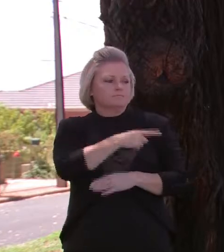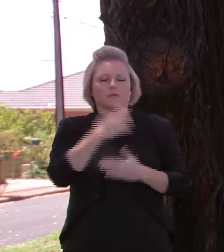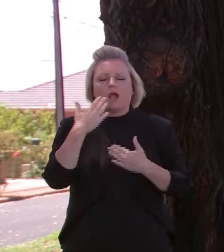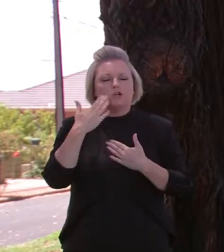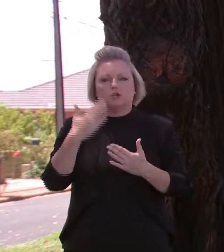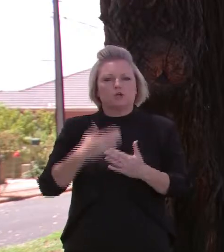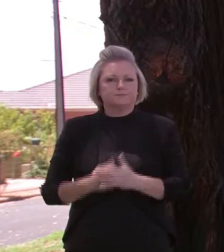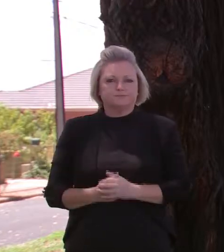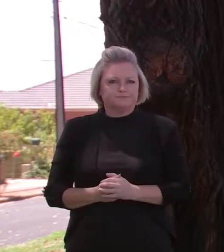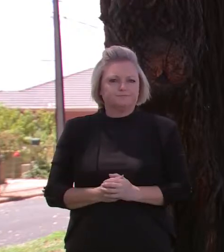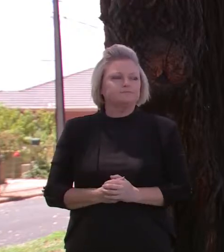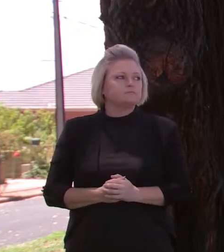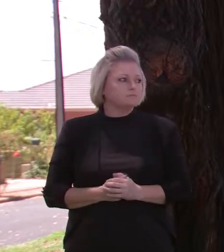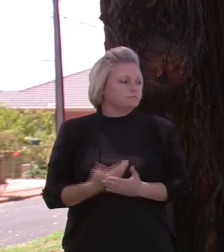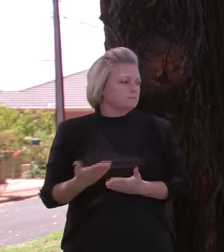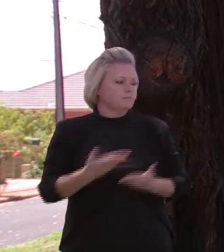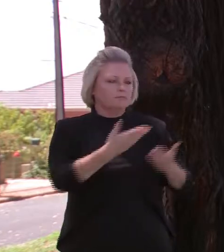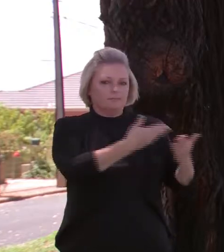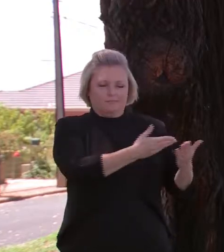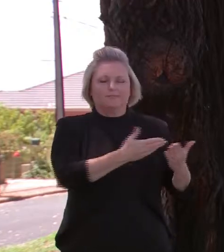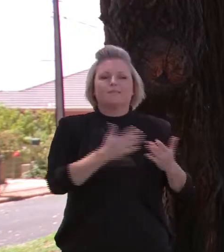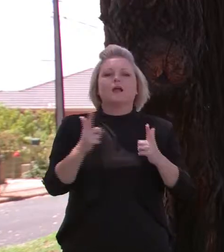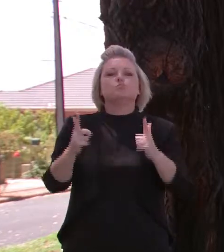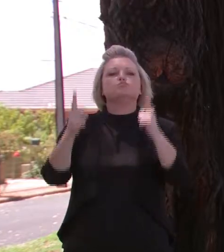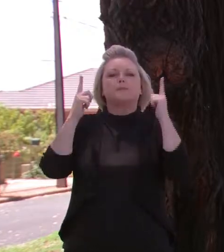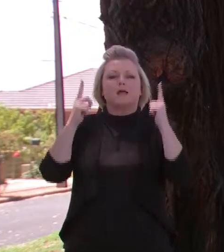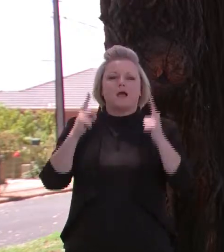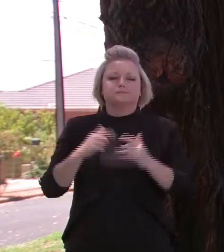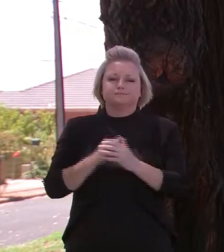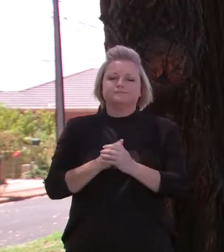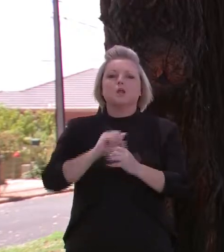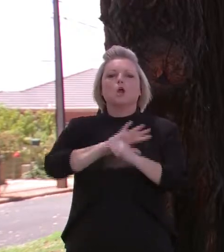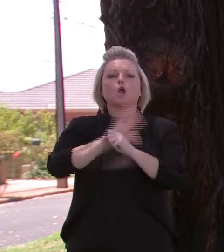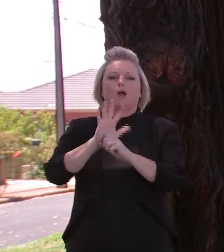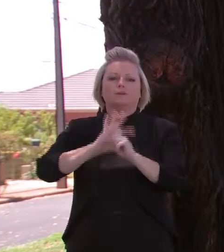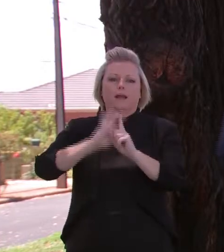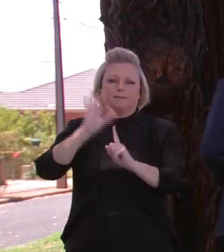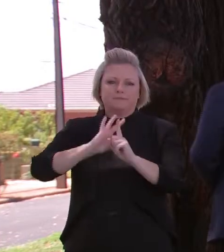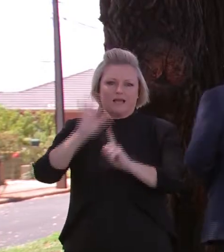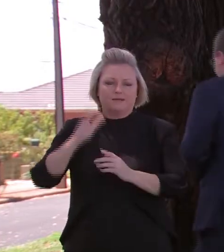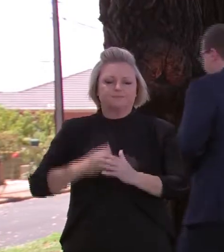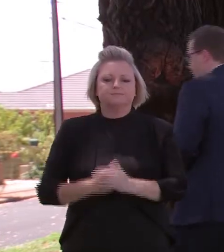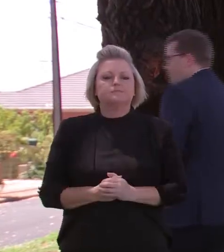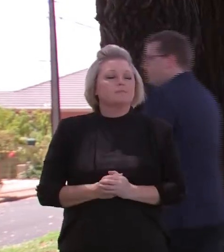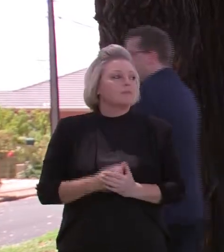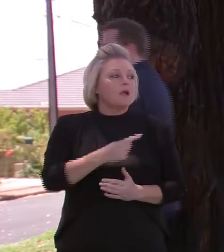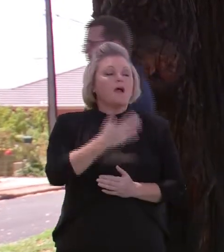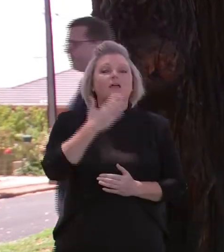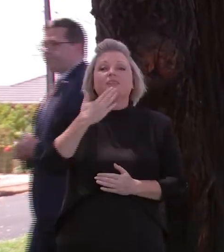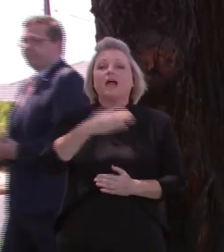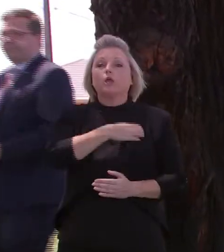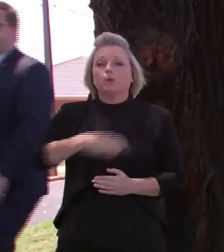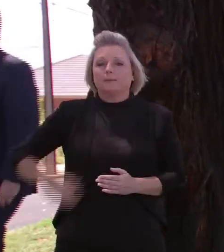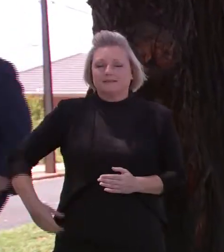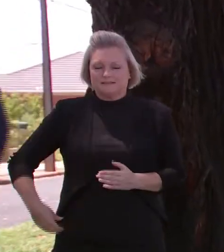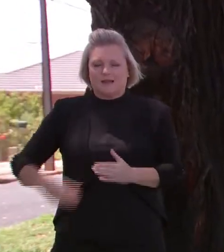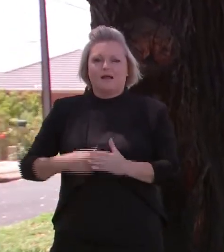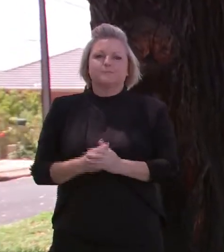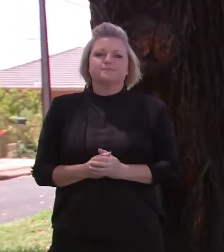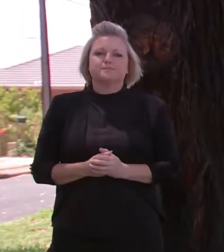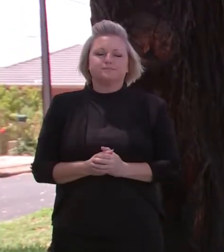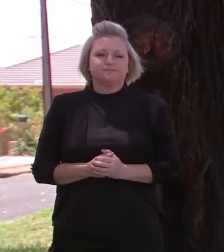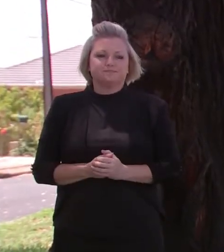down for you. And the Premier's got obviously more information about COVID. Thanks. Thanks very much, Minister. So I'll now present